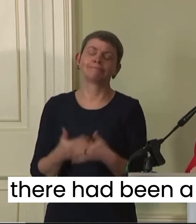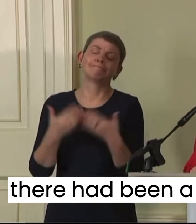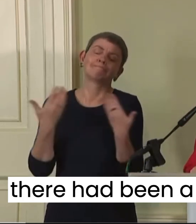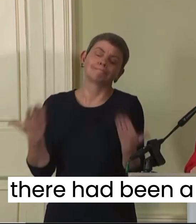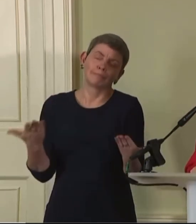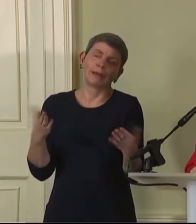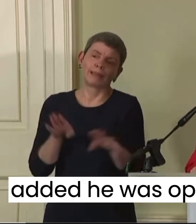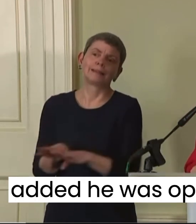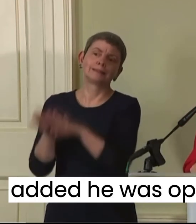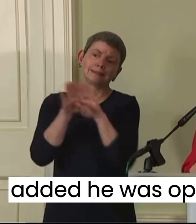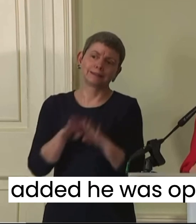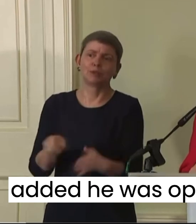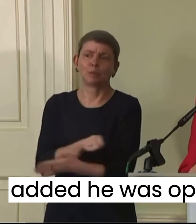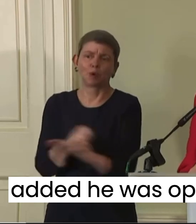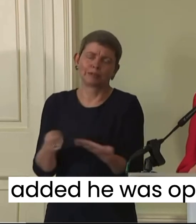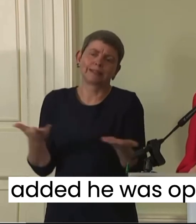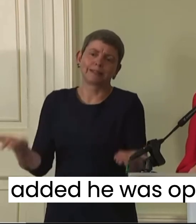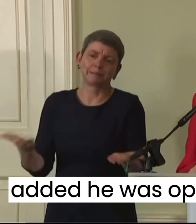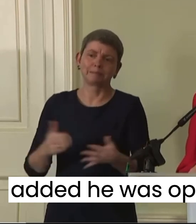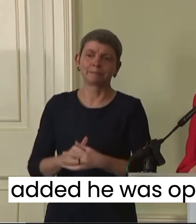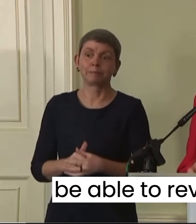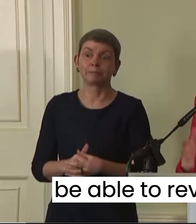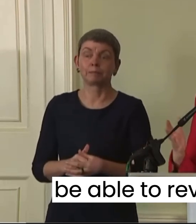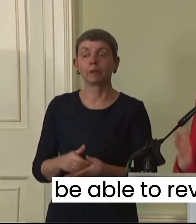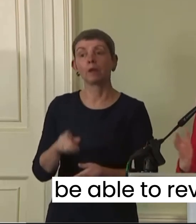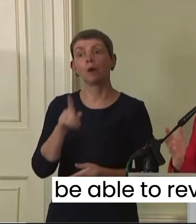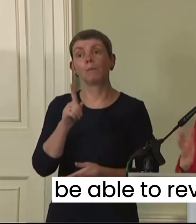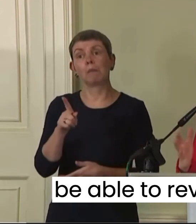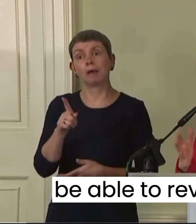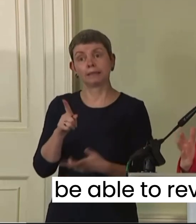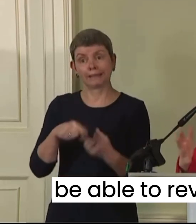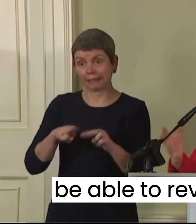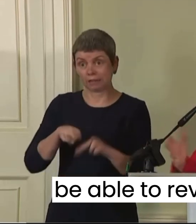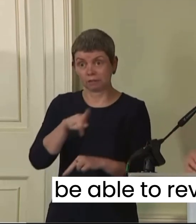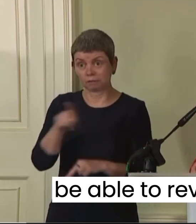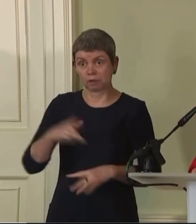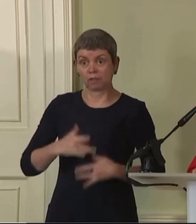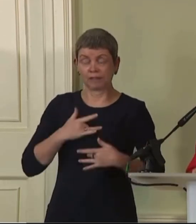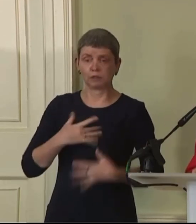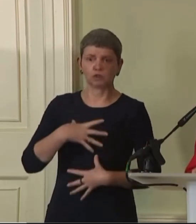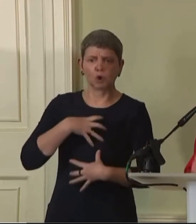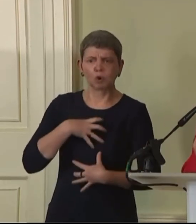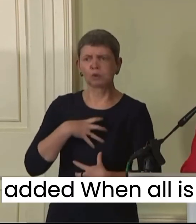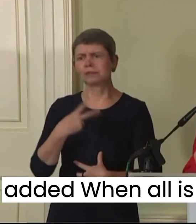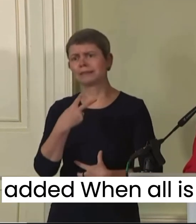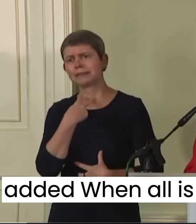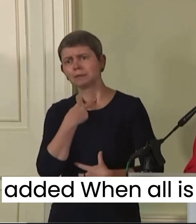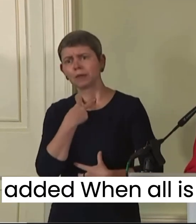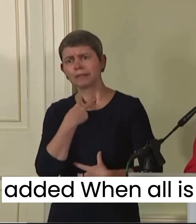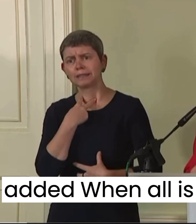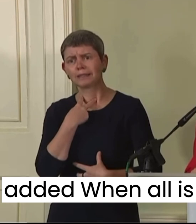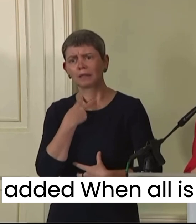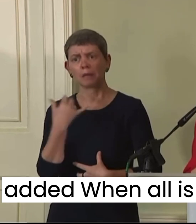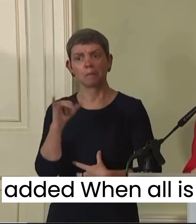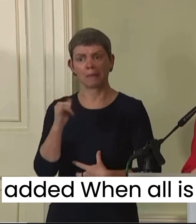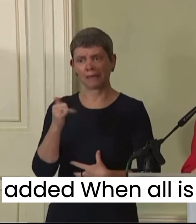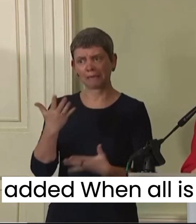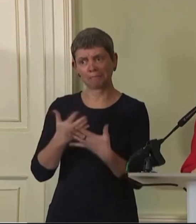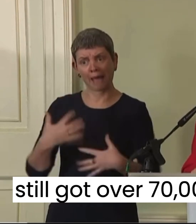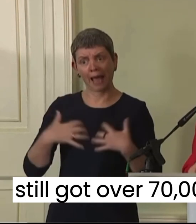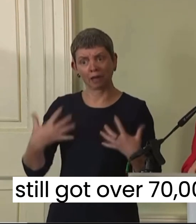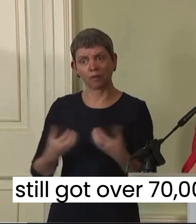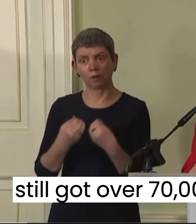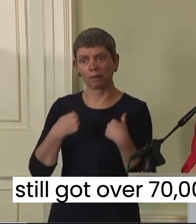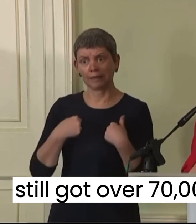in membership but added he was optimistic the party would be able to reverse the decline. He added, "When all is said and done, we